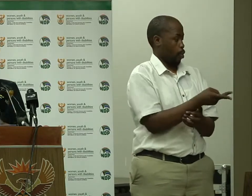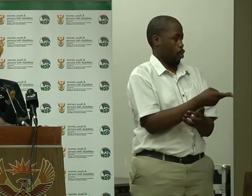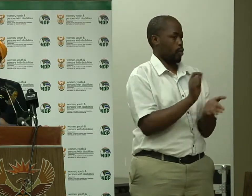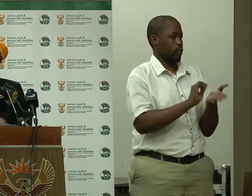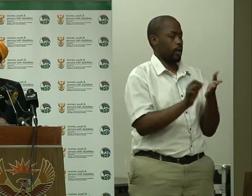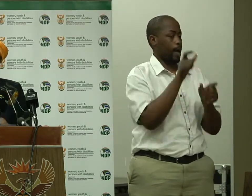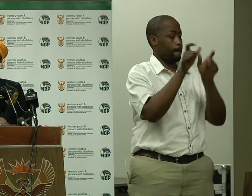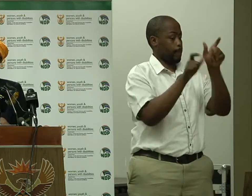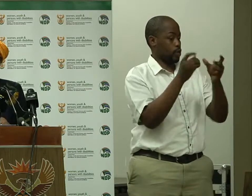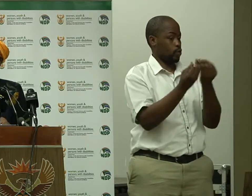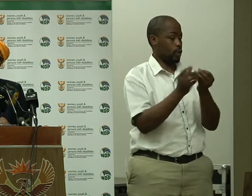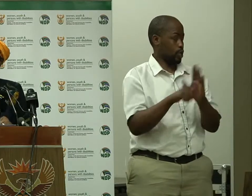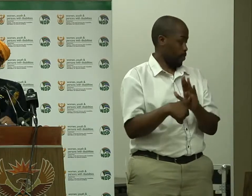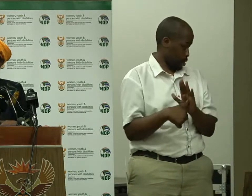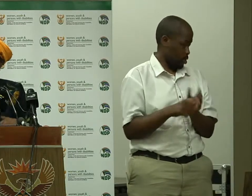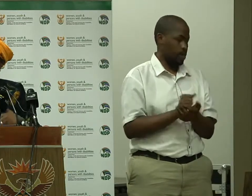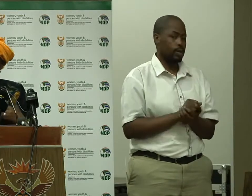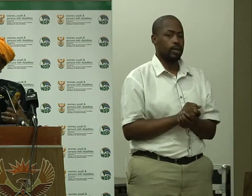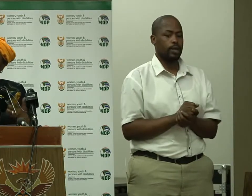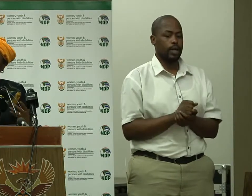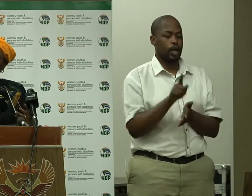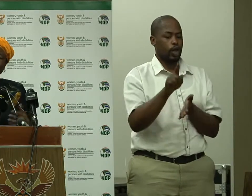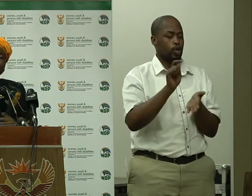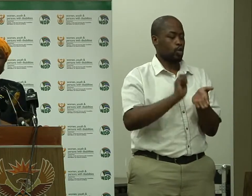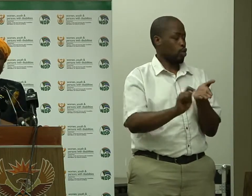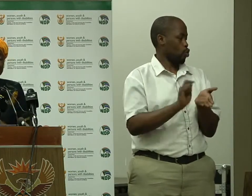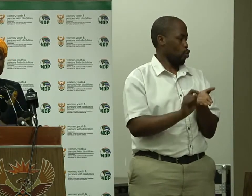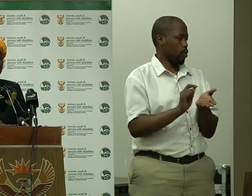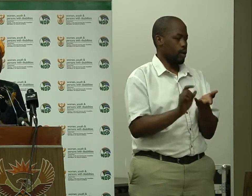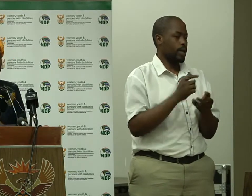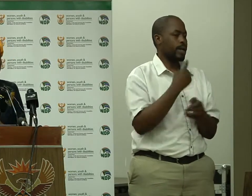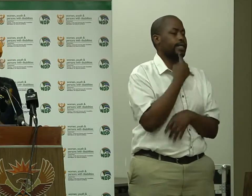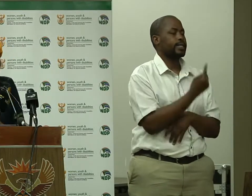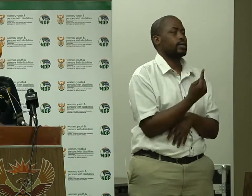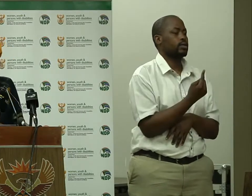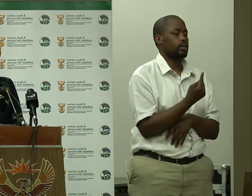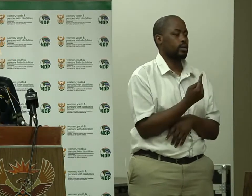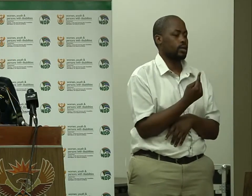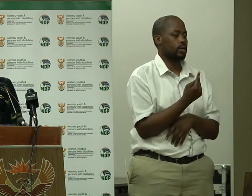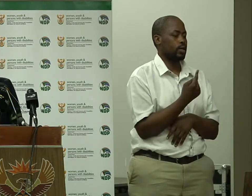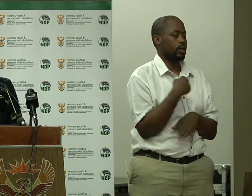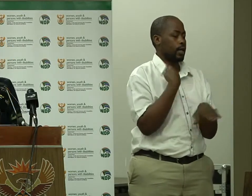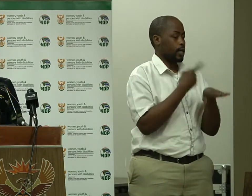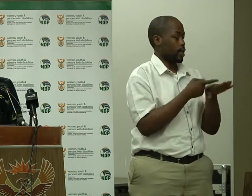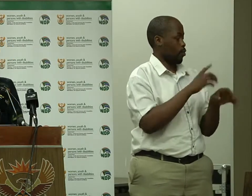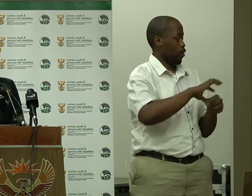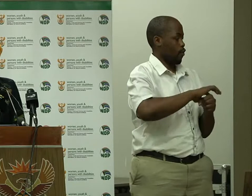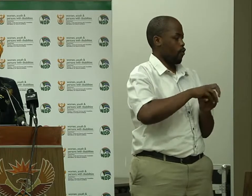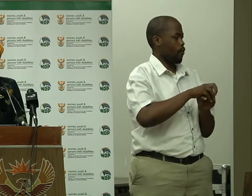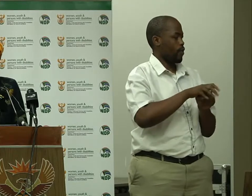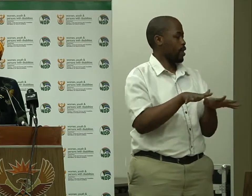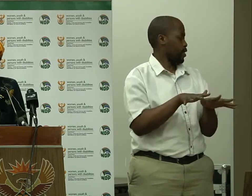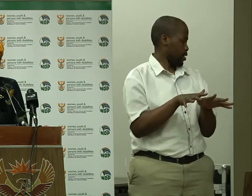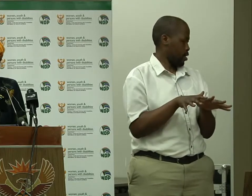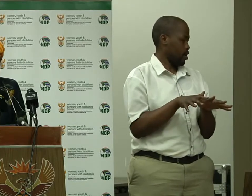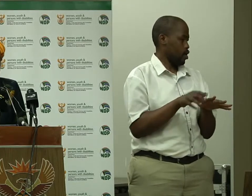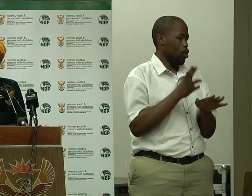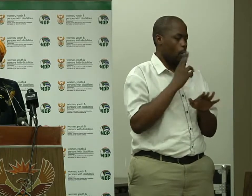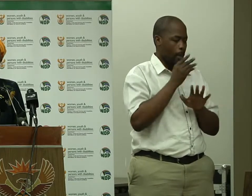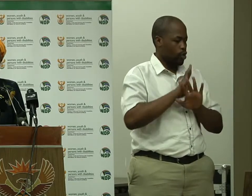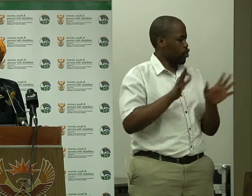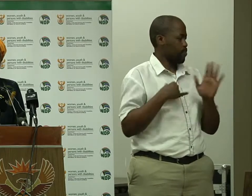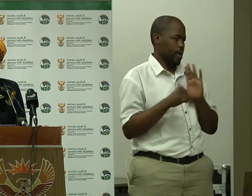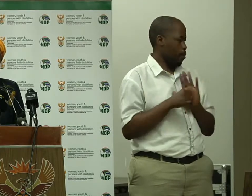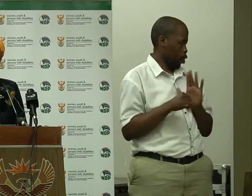are persons with disability. Then they wrote for their children and said, during COVID-19, we might not be a